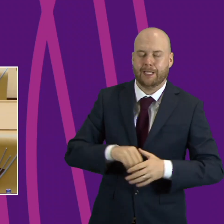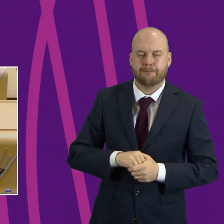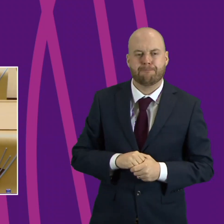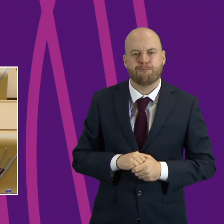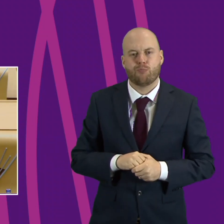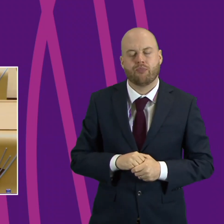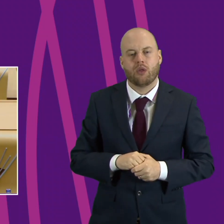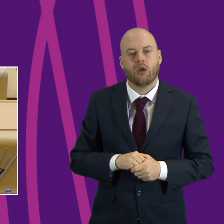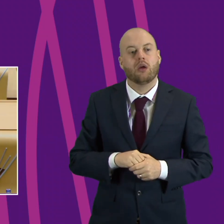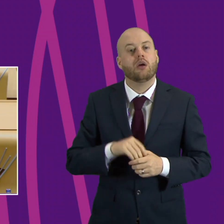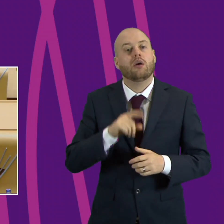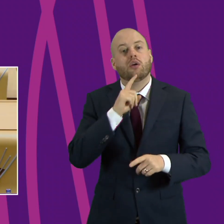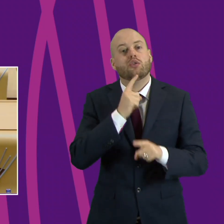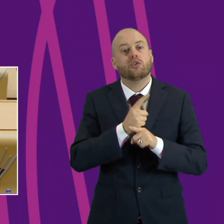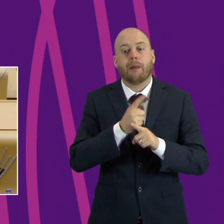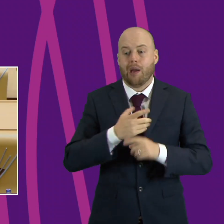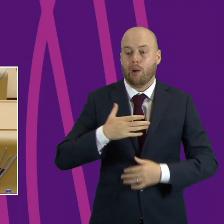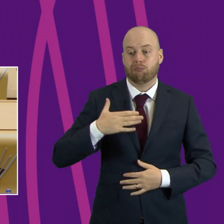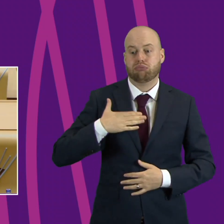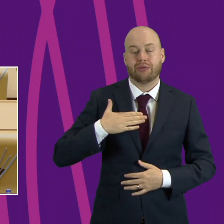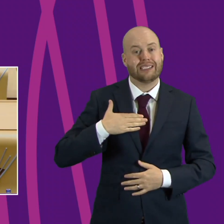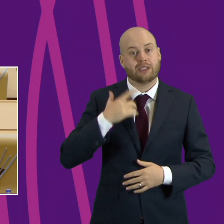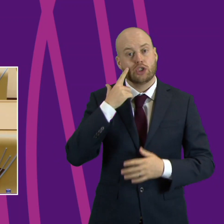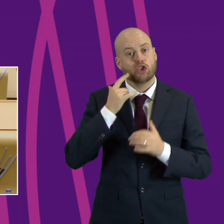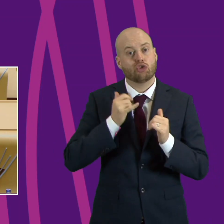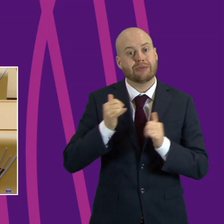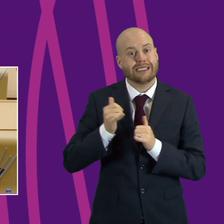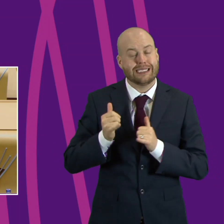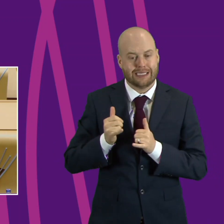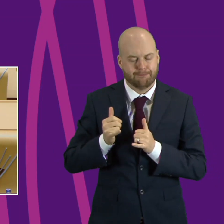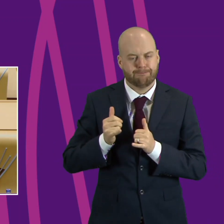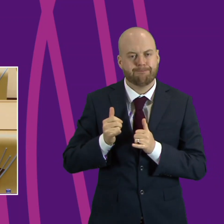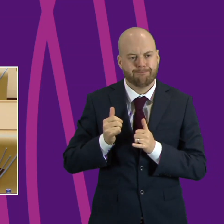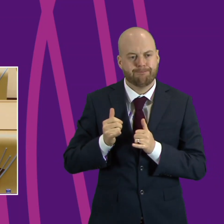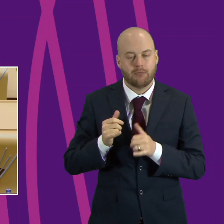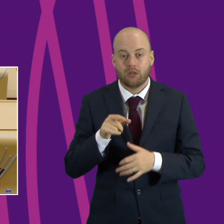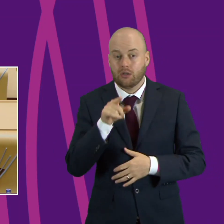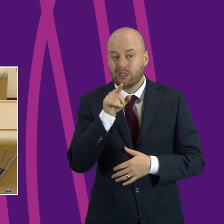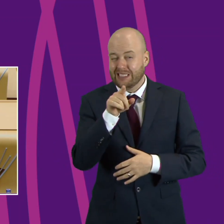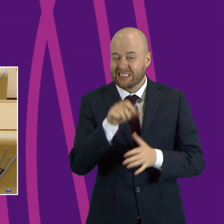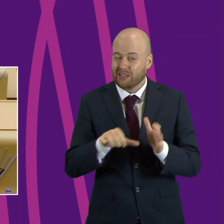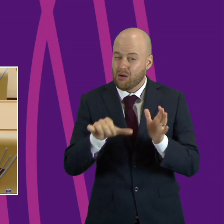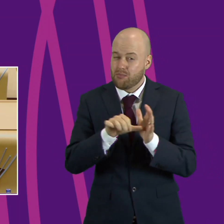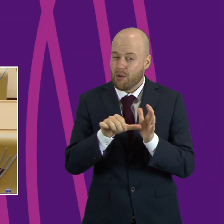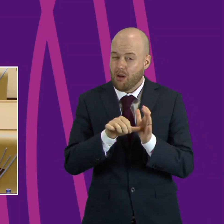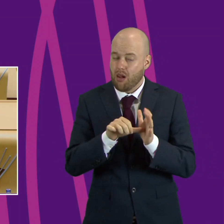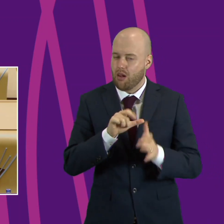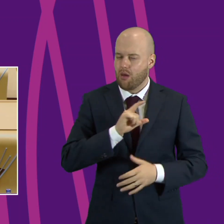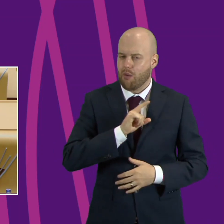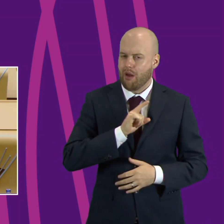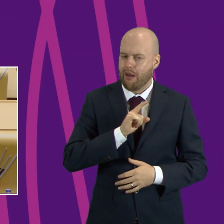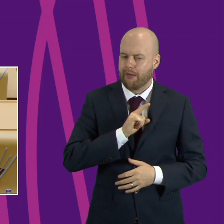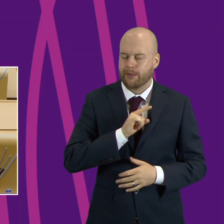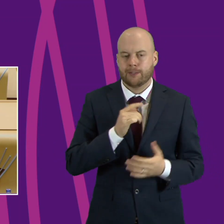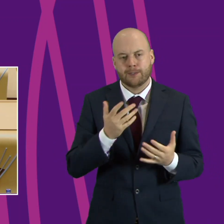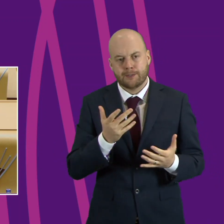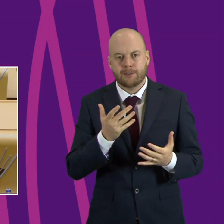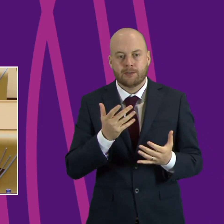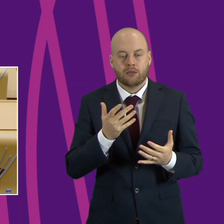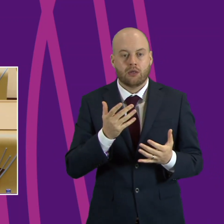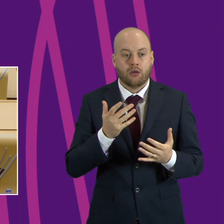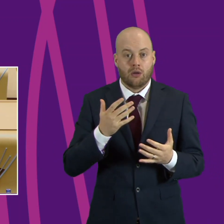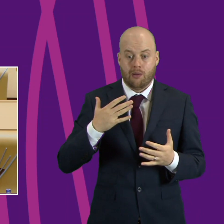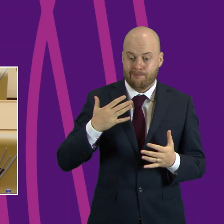screening, one of the difficulties with that particular screening programme is the